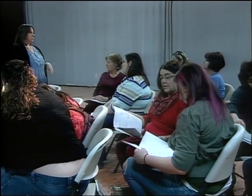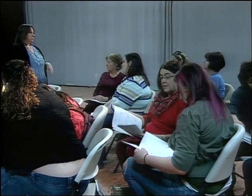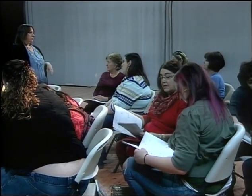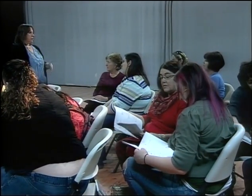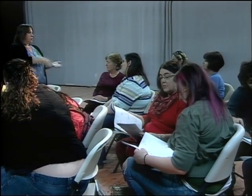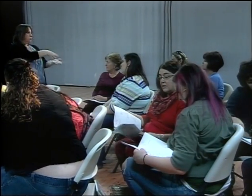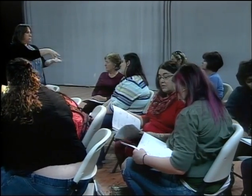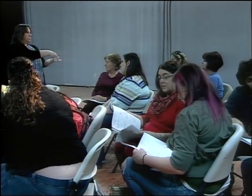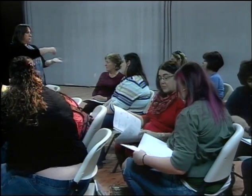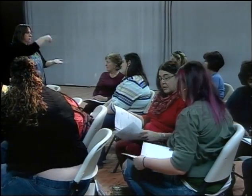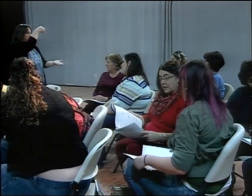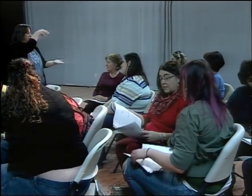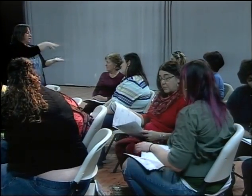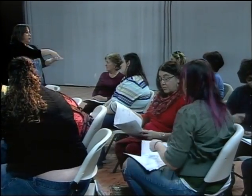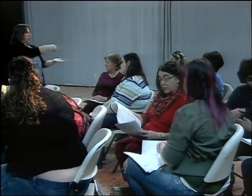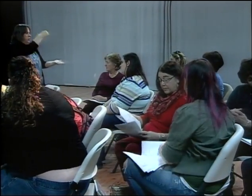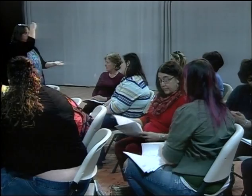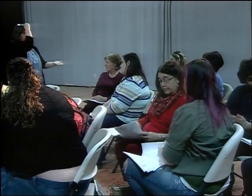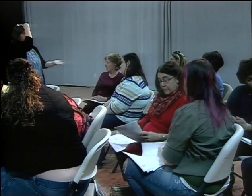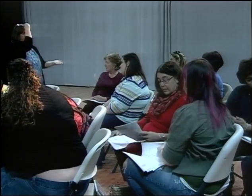A student is taking knowledge and putting it in their head.